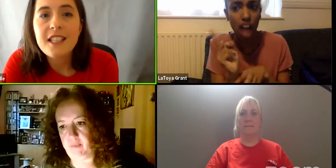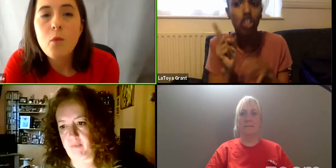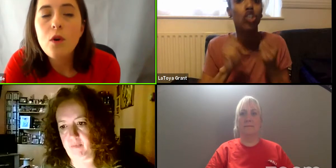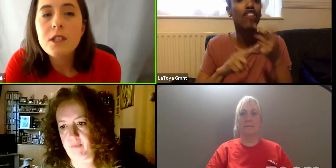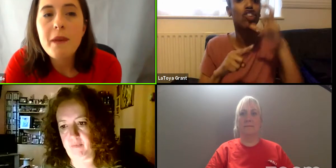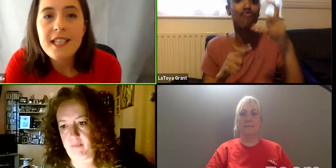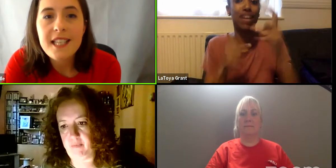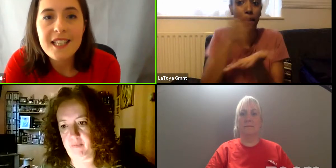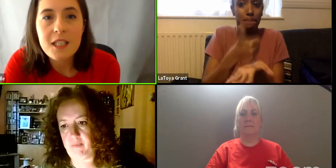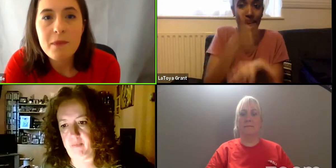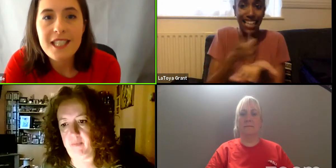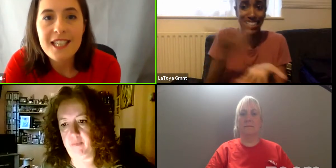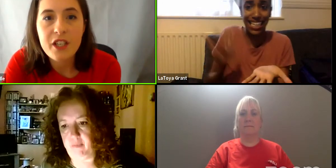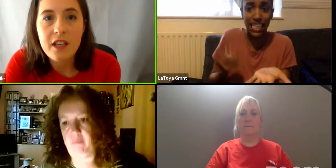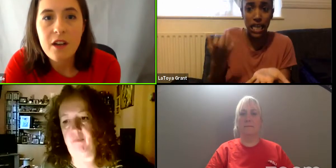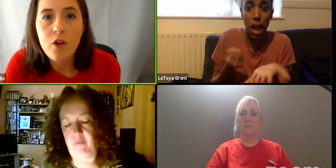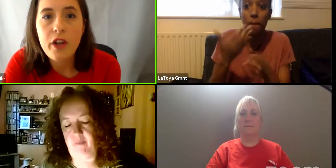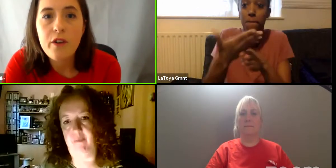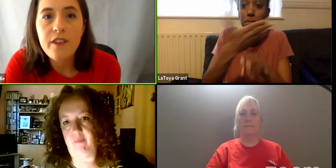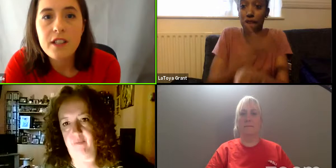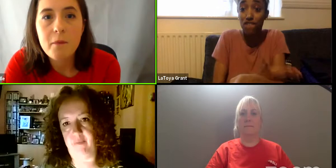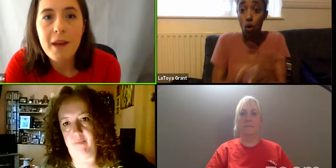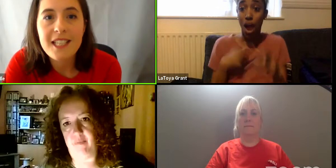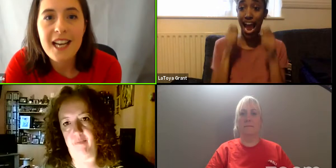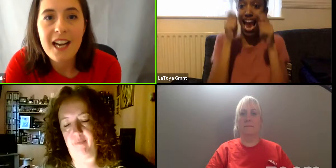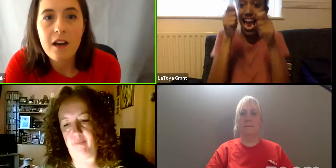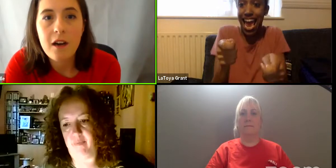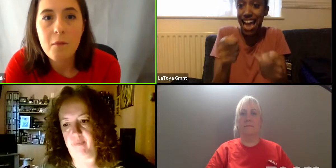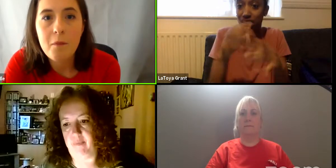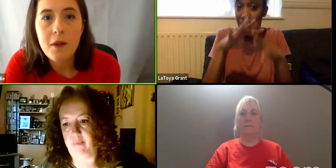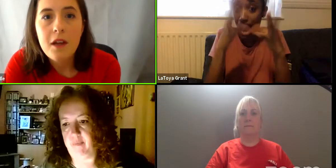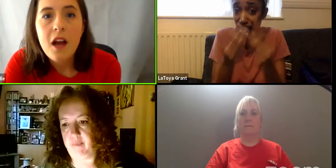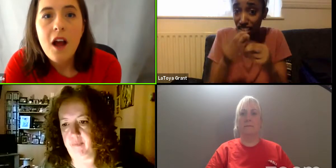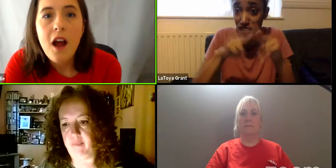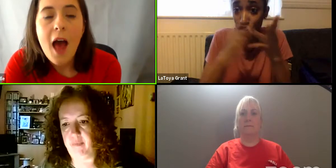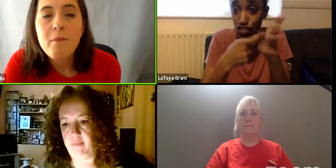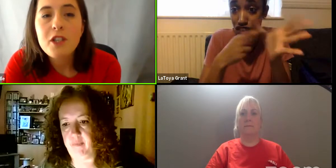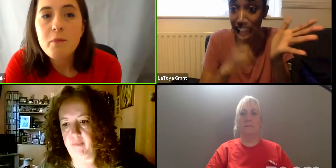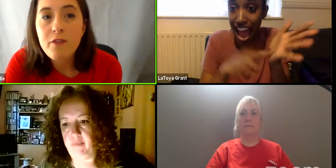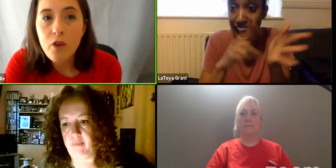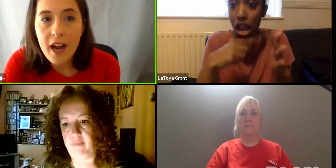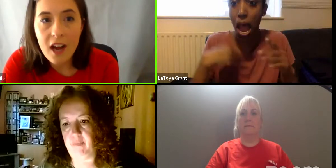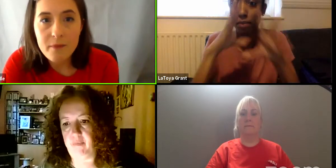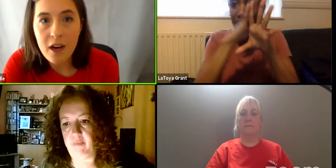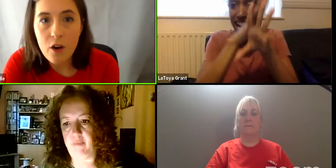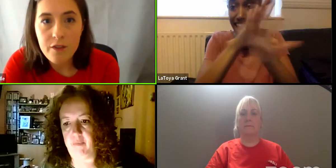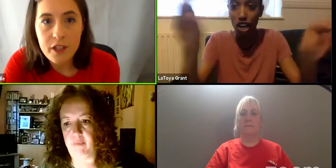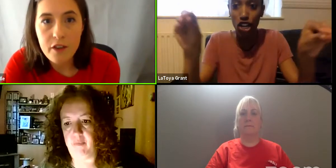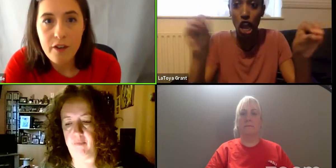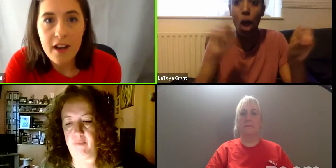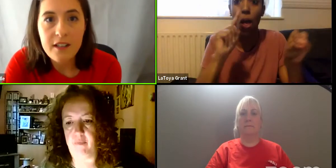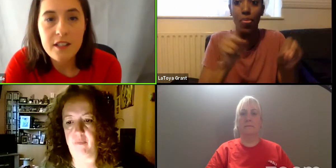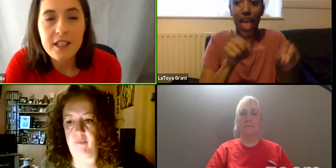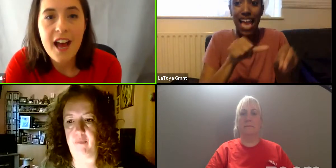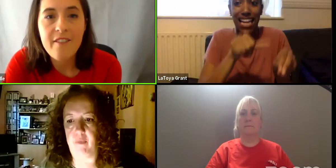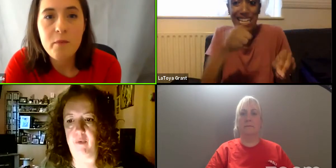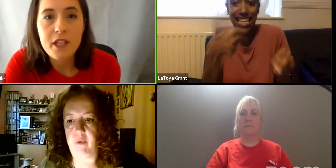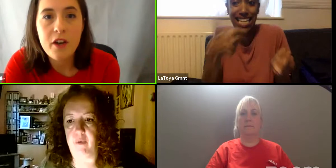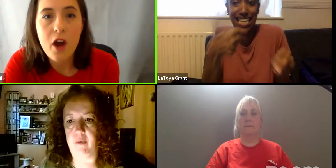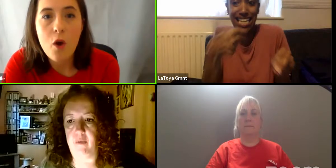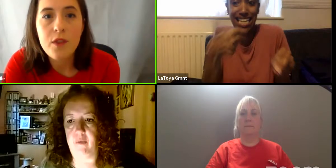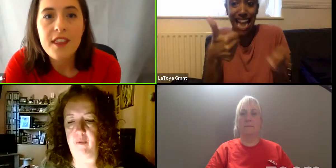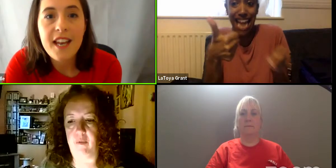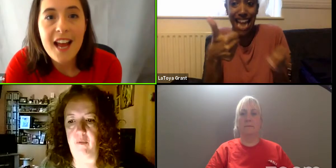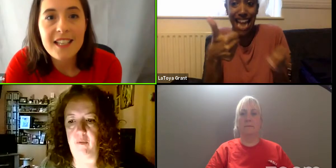So she's asking, what's PCS's position on universal basic income? But just before I hand back over to you, Fran, just to let